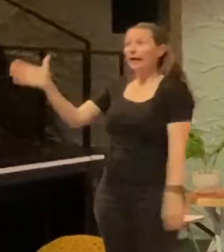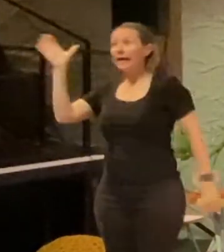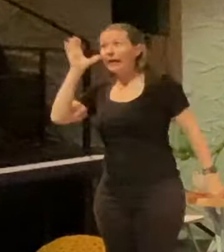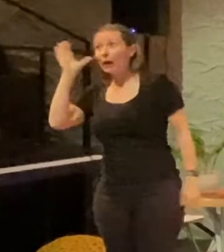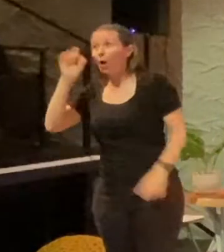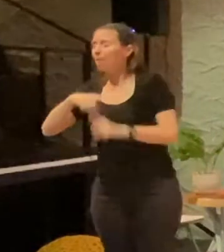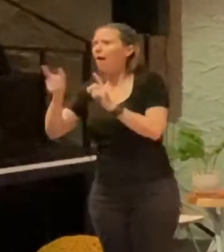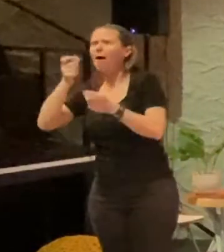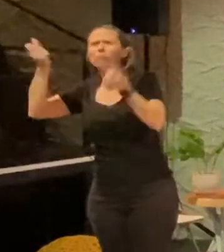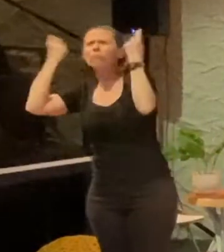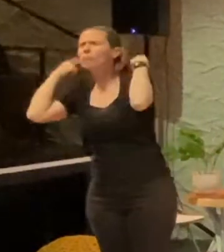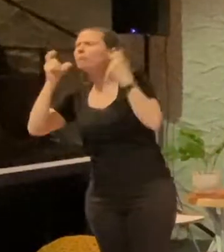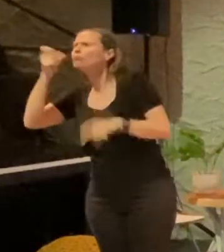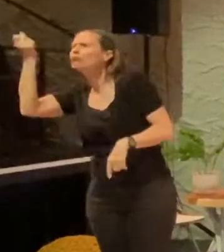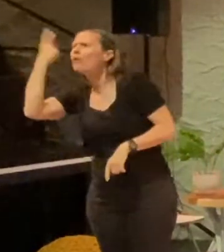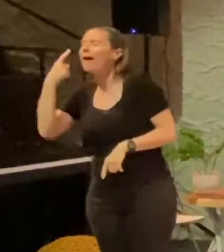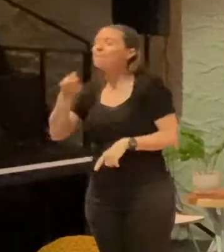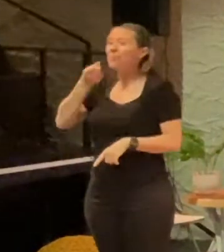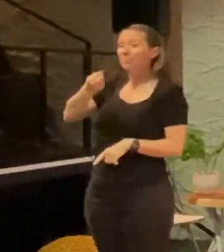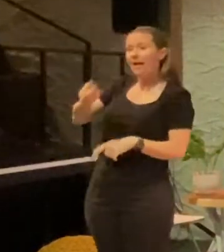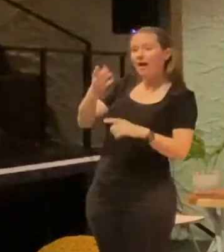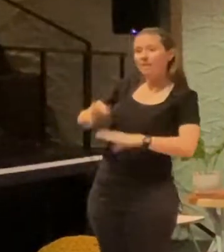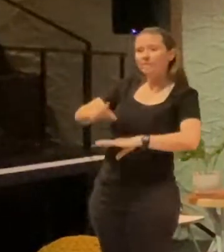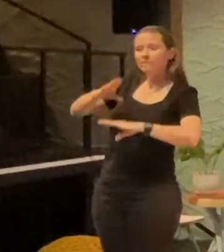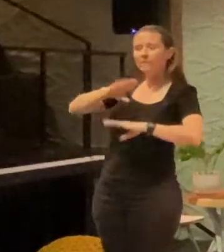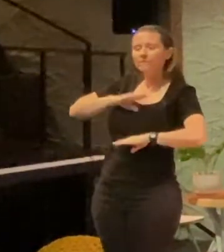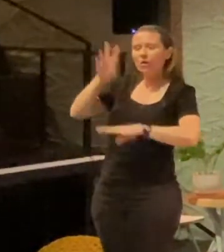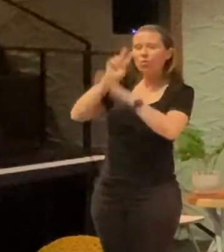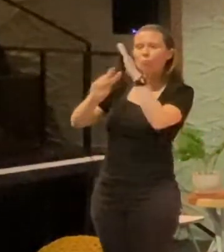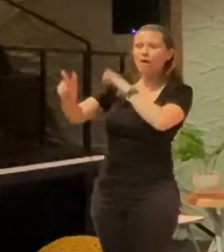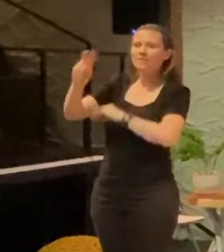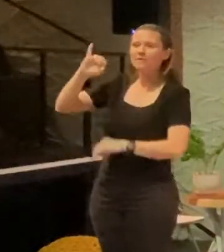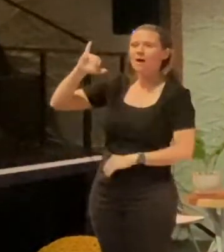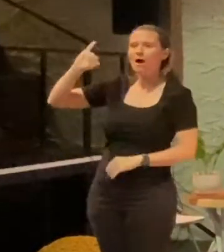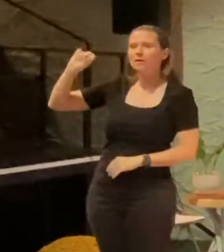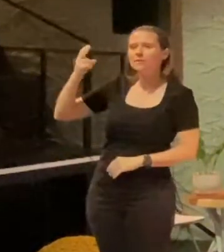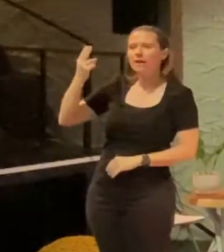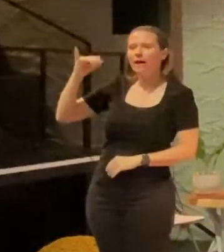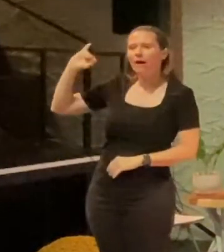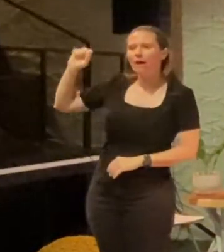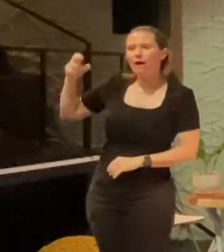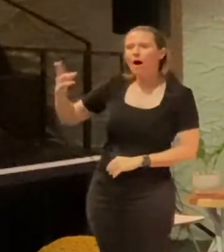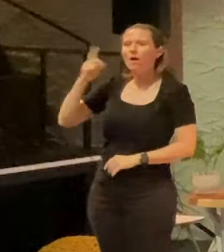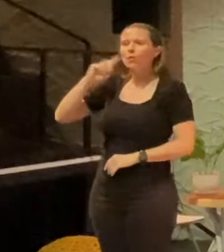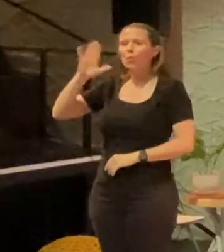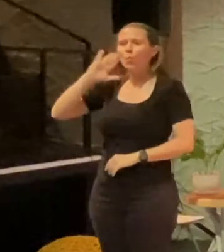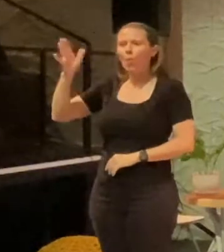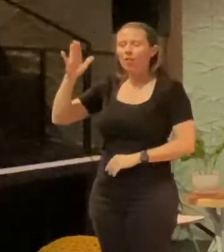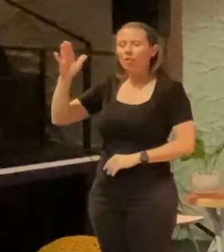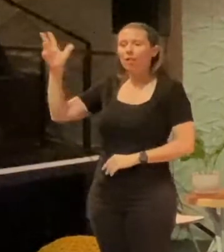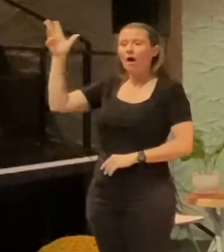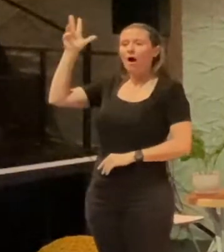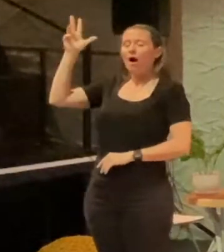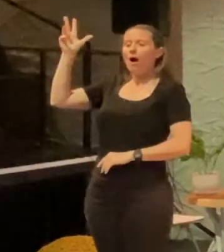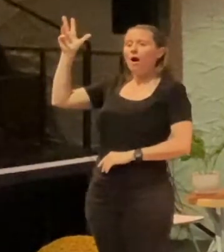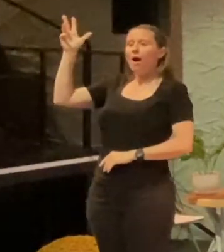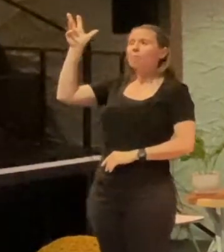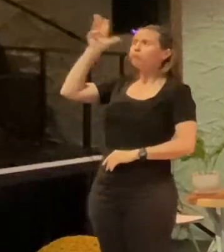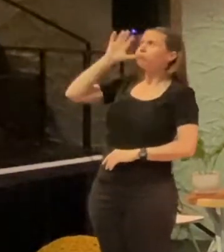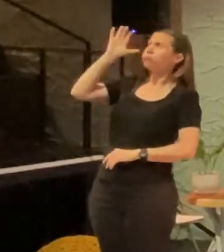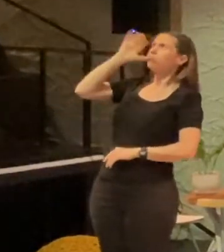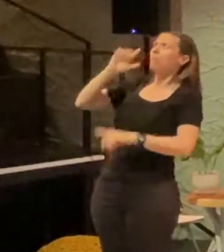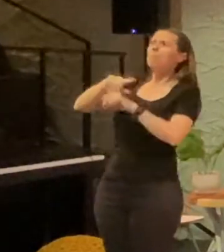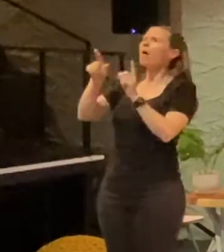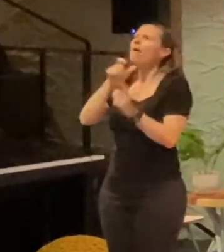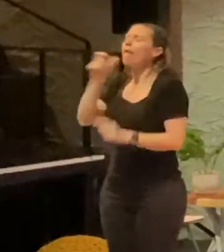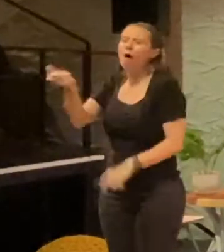understand. And in them is fulfilled the prophecy of Isaiah. You will be ever hearing, but never understanding. You